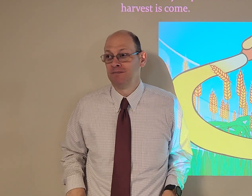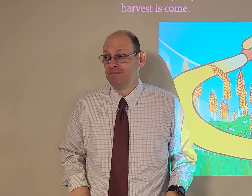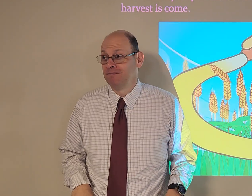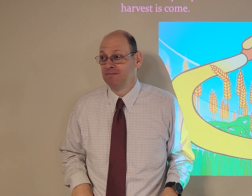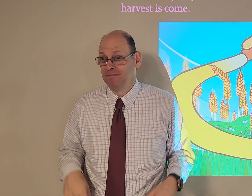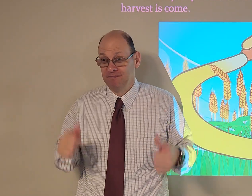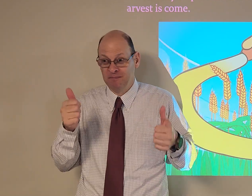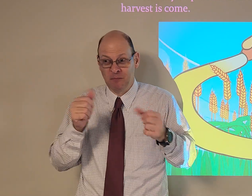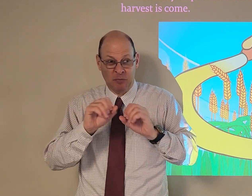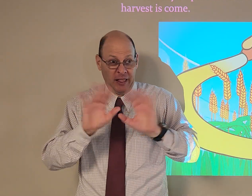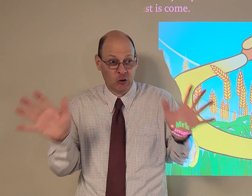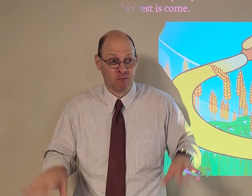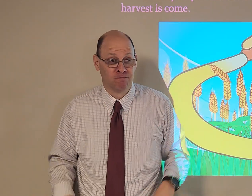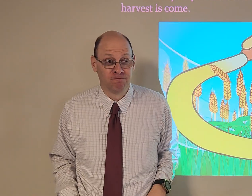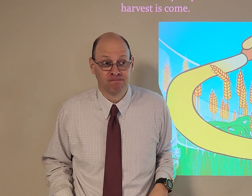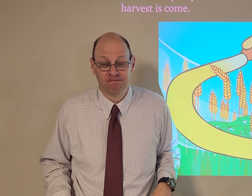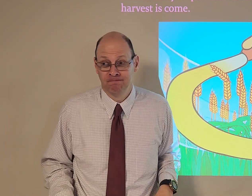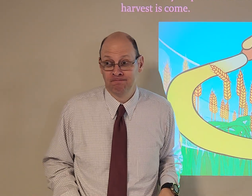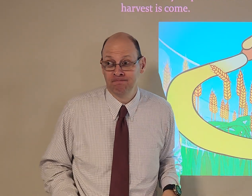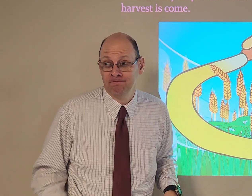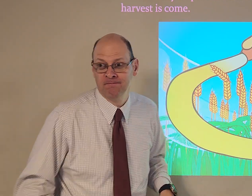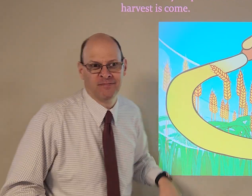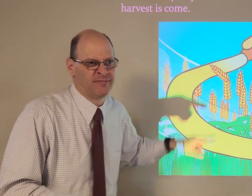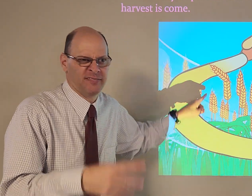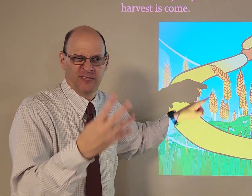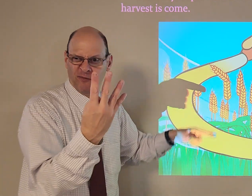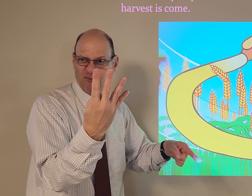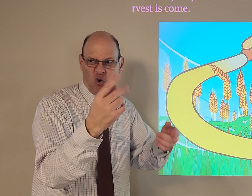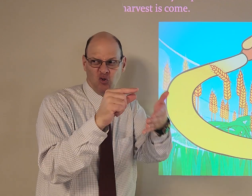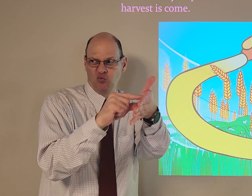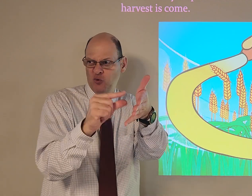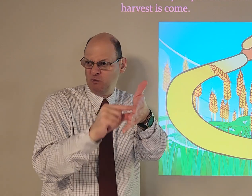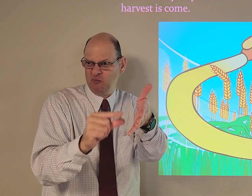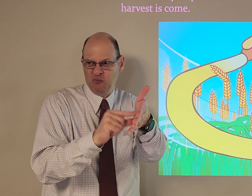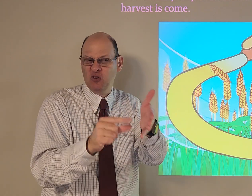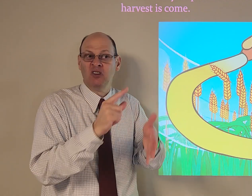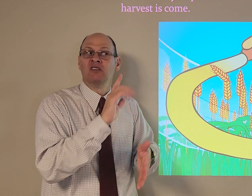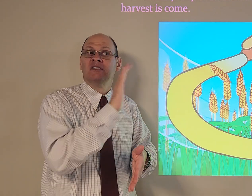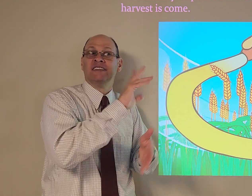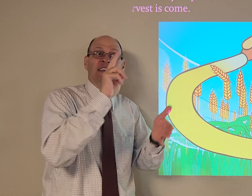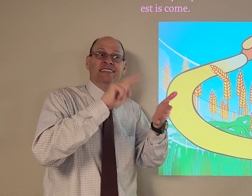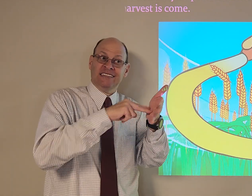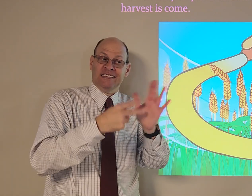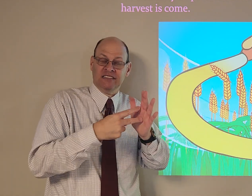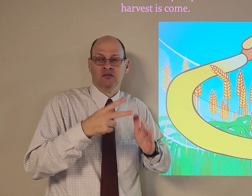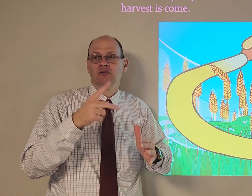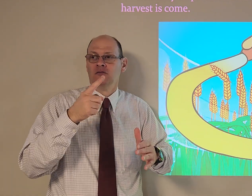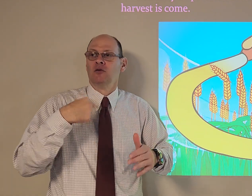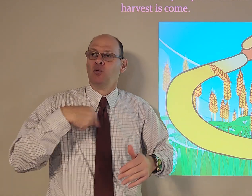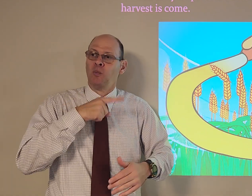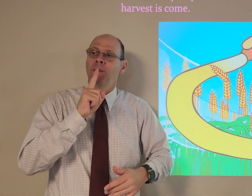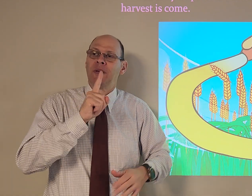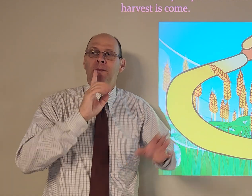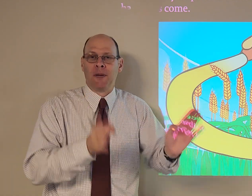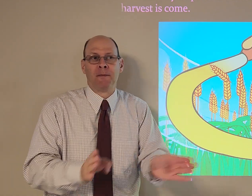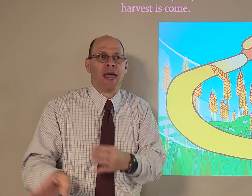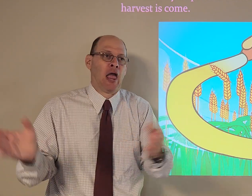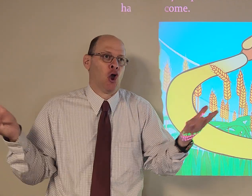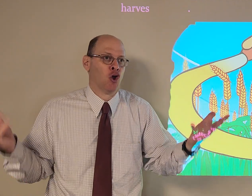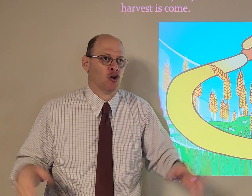Okay, so there's different parables that this can apply to. You know, it just depends on what scripture and what book you're in.